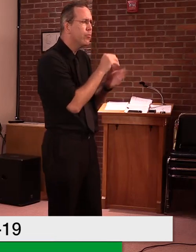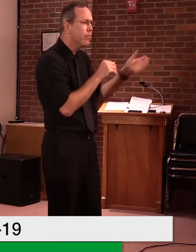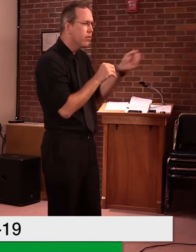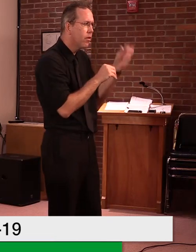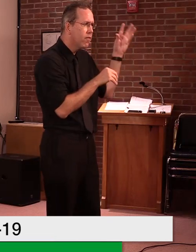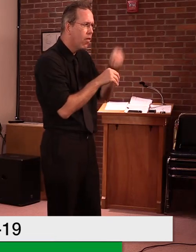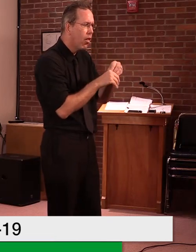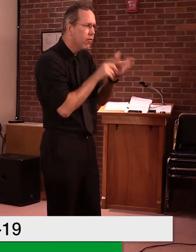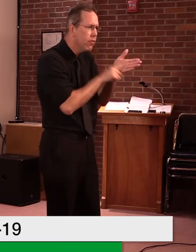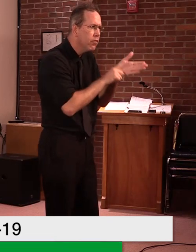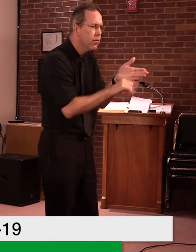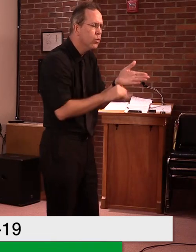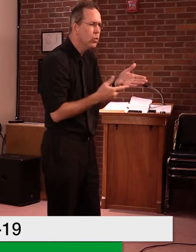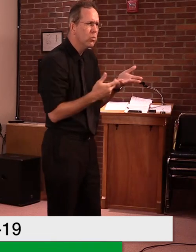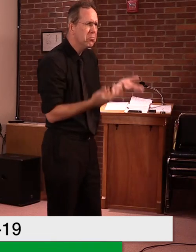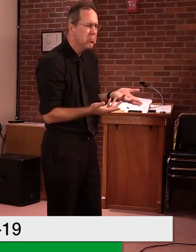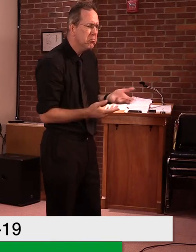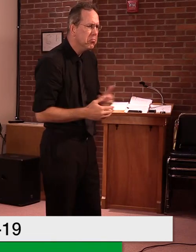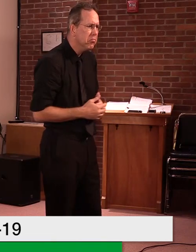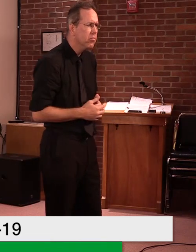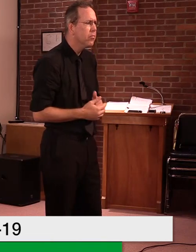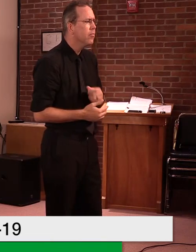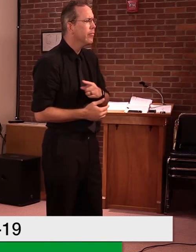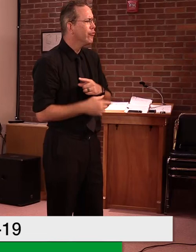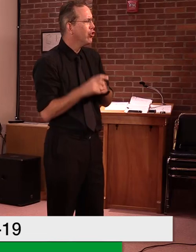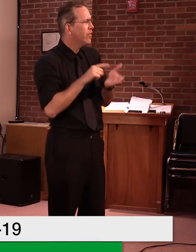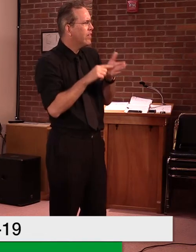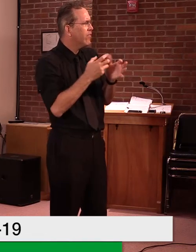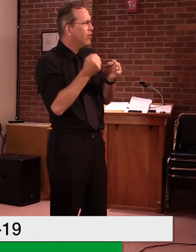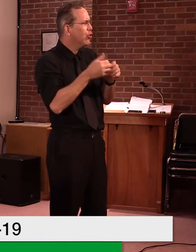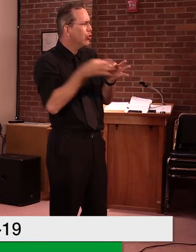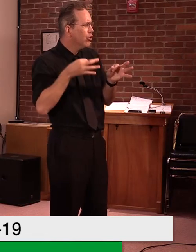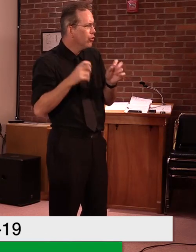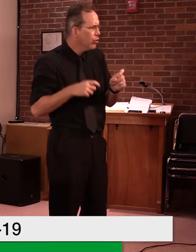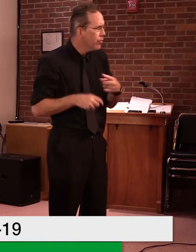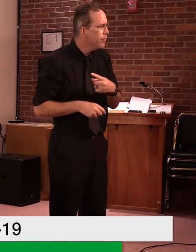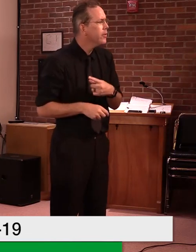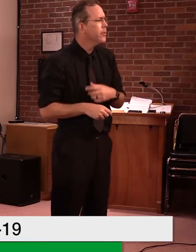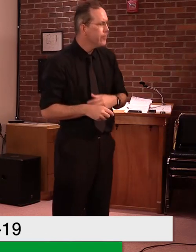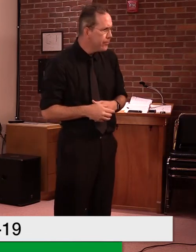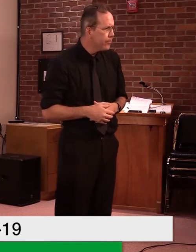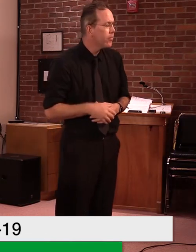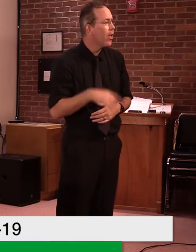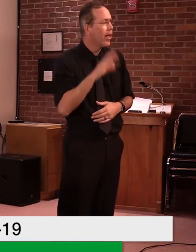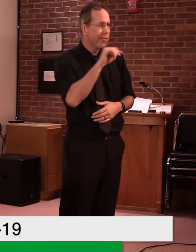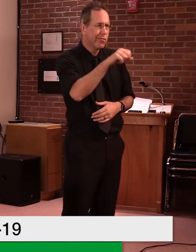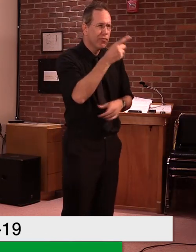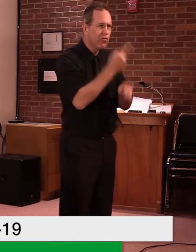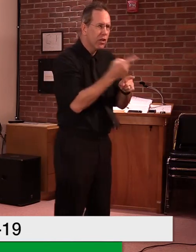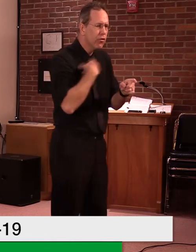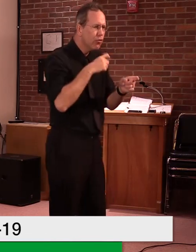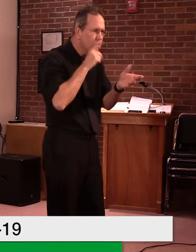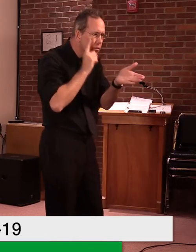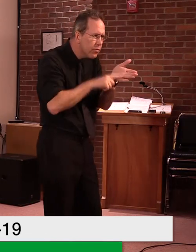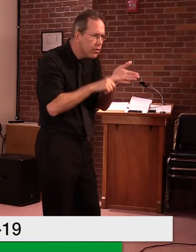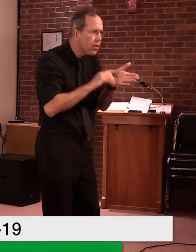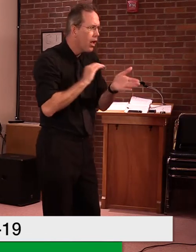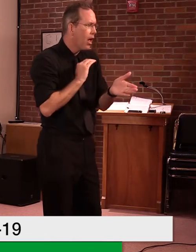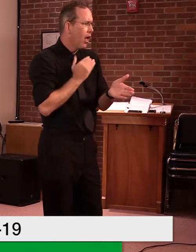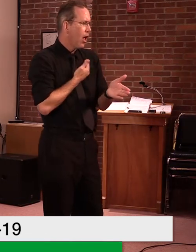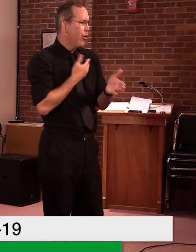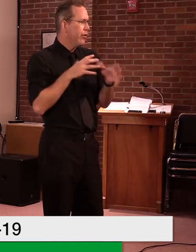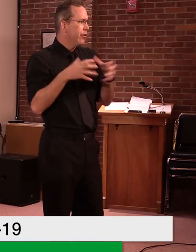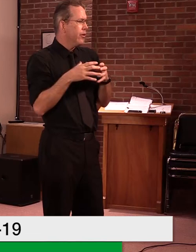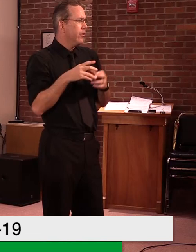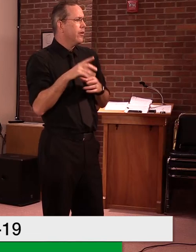been. But DRM will be looking at why there wasn't one taking